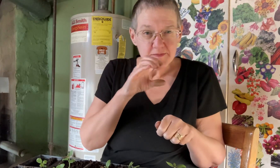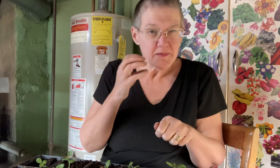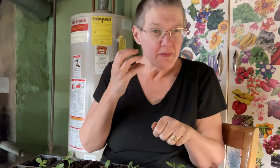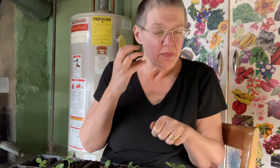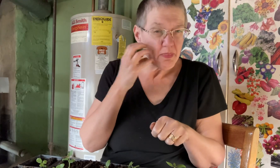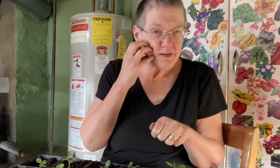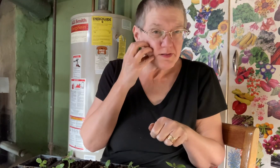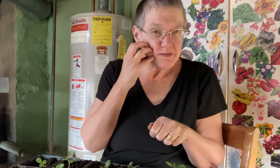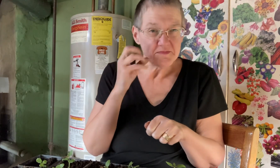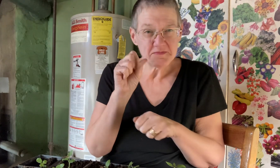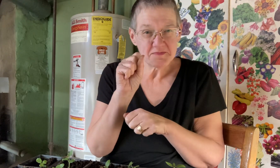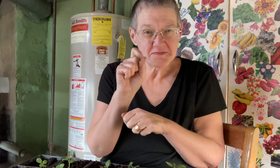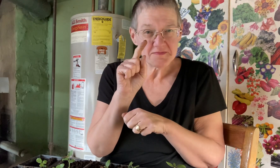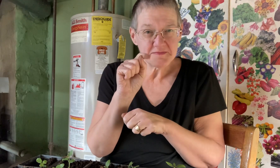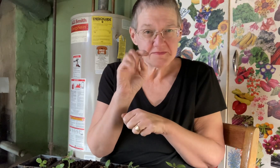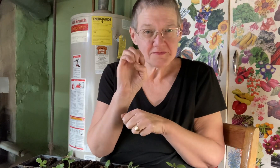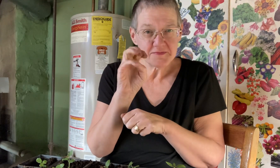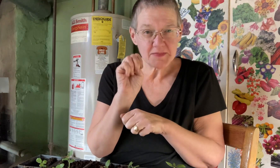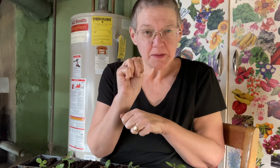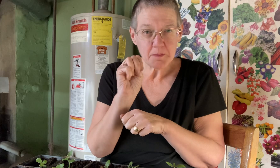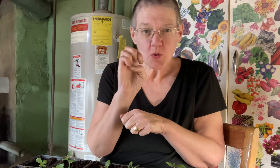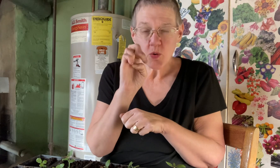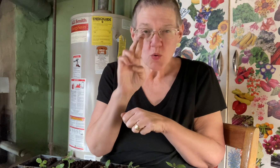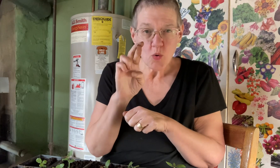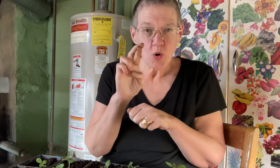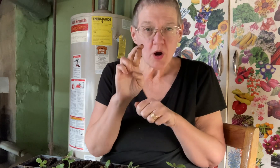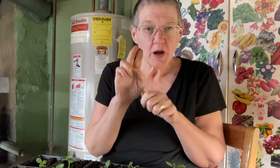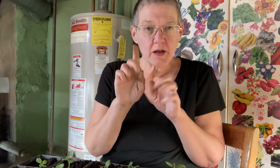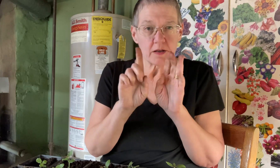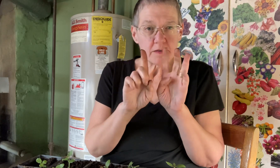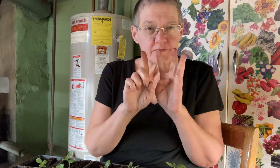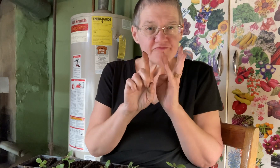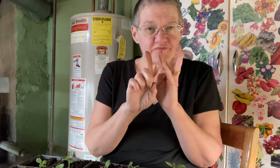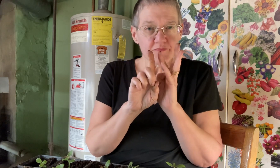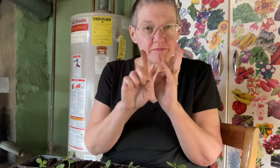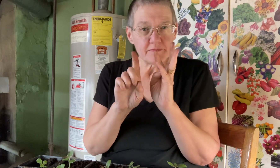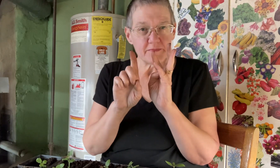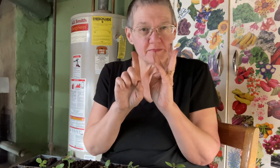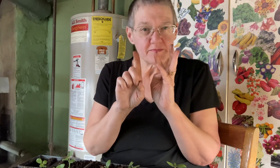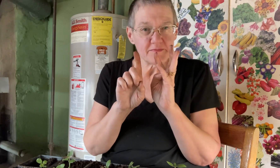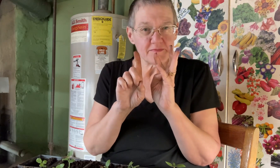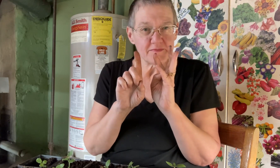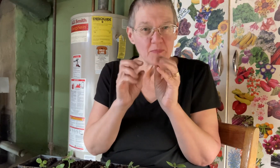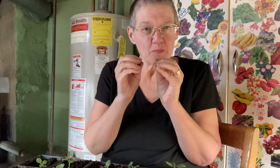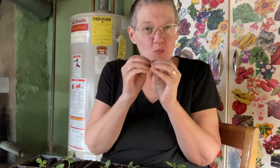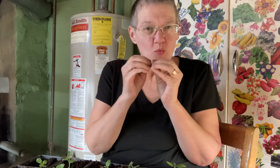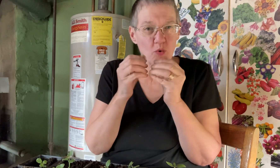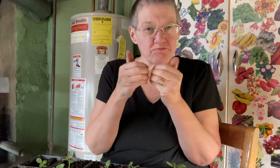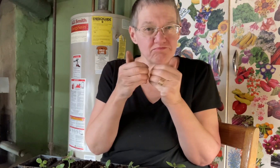Now I'm looking for the thickest stem or one that's kind of set apart from the clump.